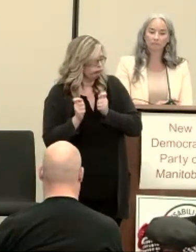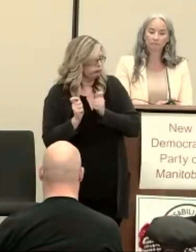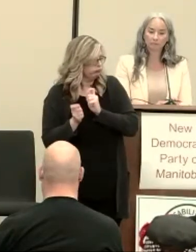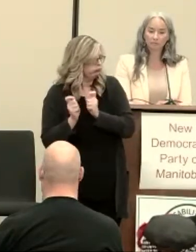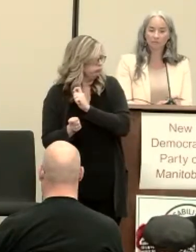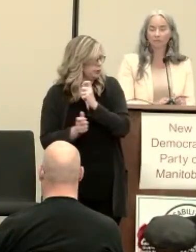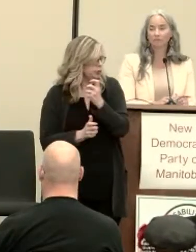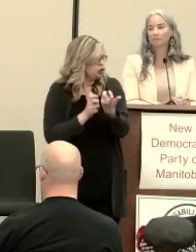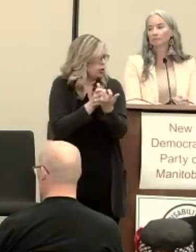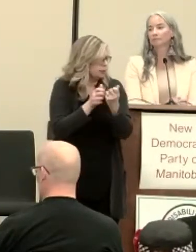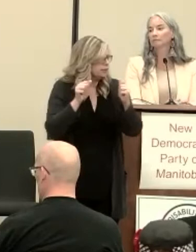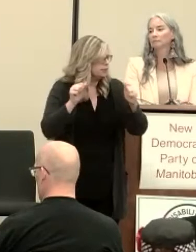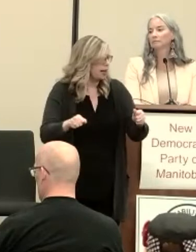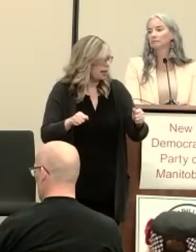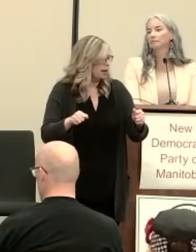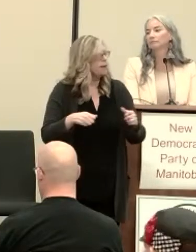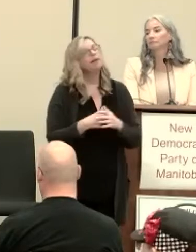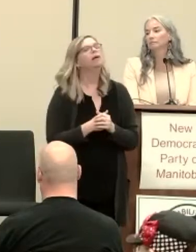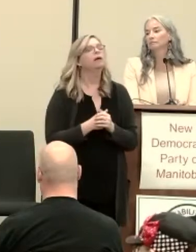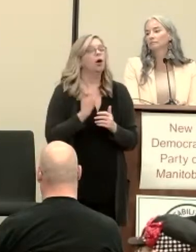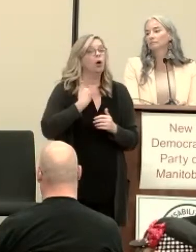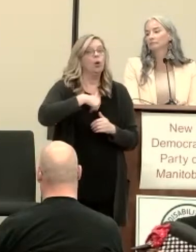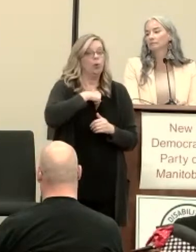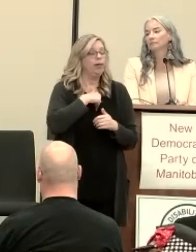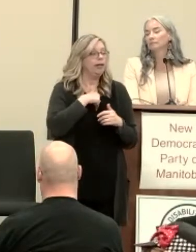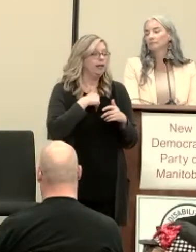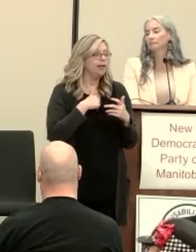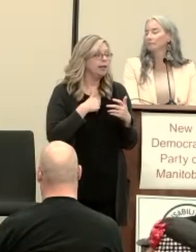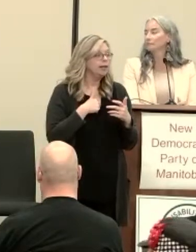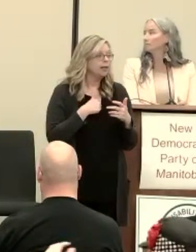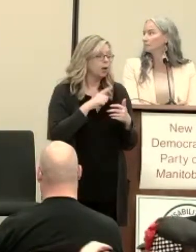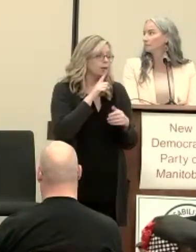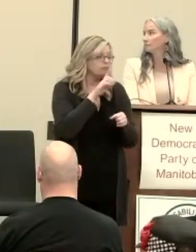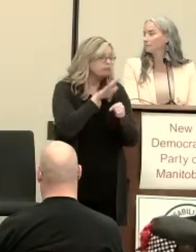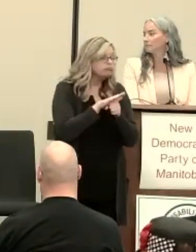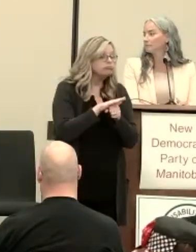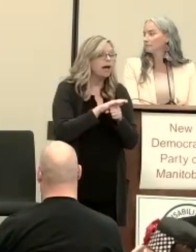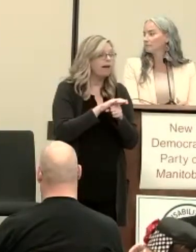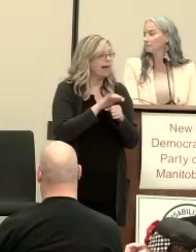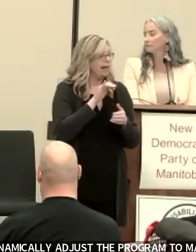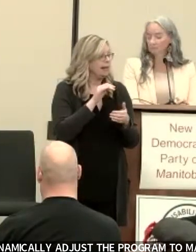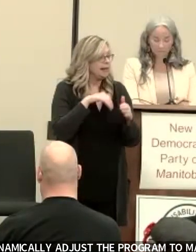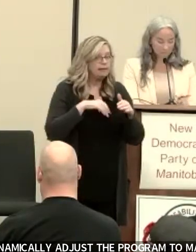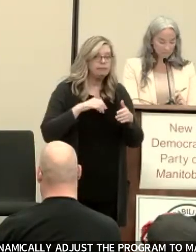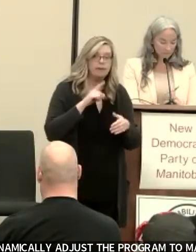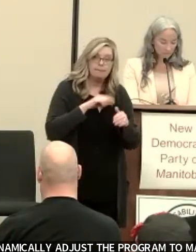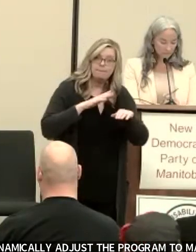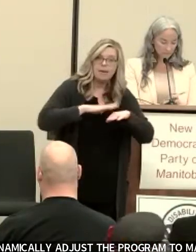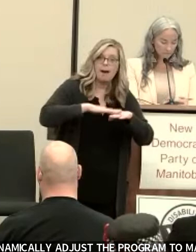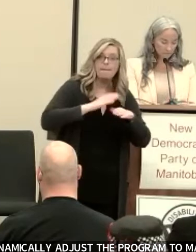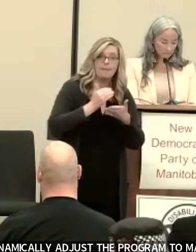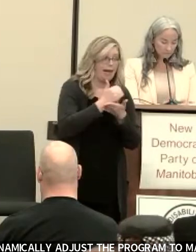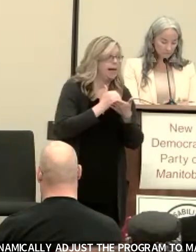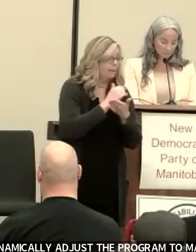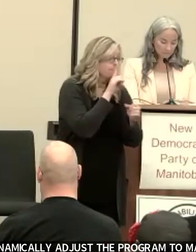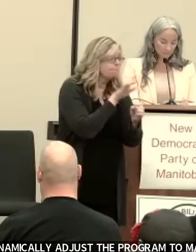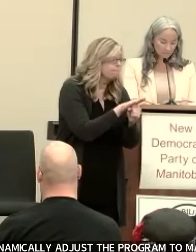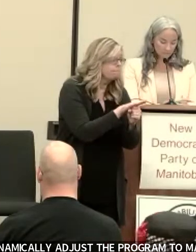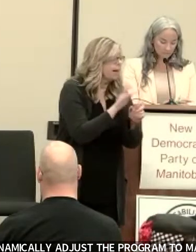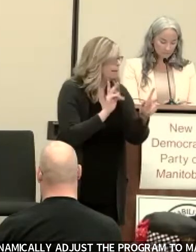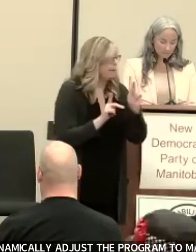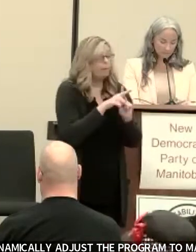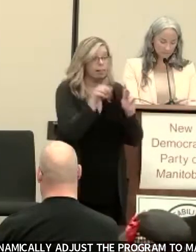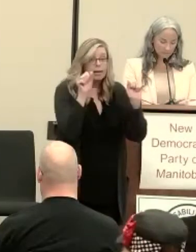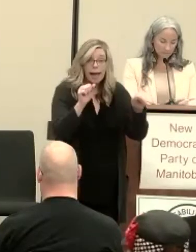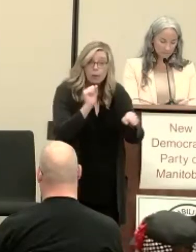sure it works as we roll it out. We're proposing a provincial guaranteed minimum income for individuals with disabilities, where people would be free to work